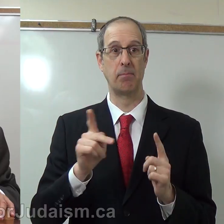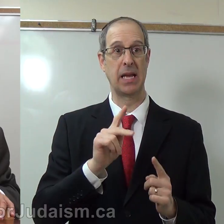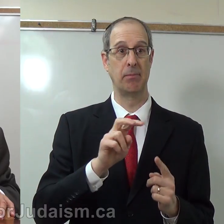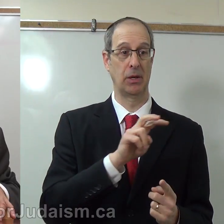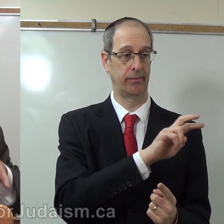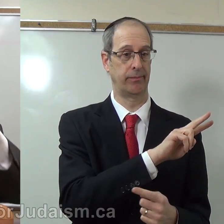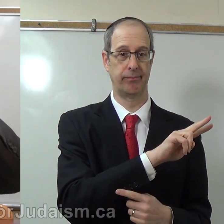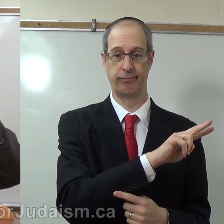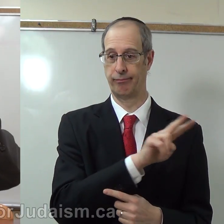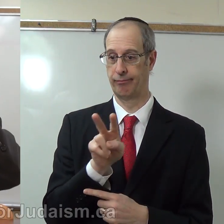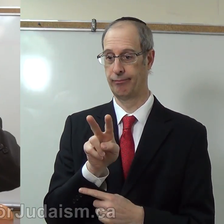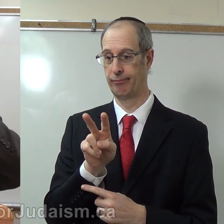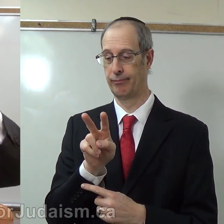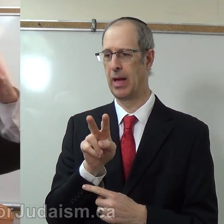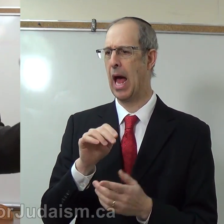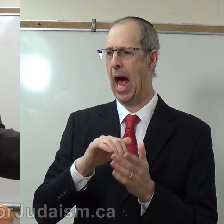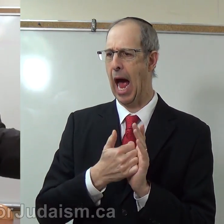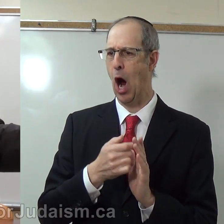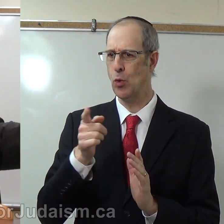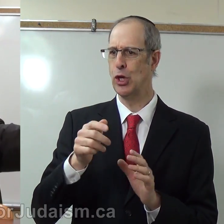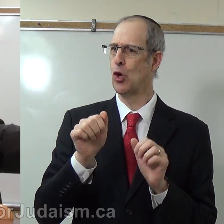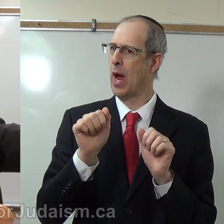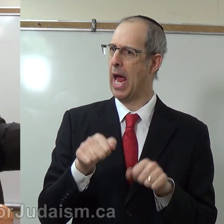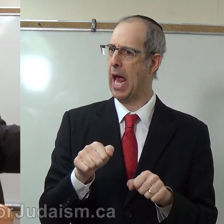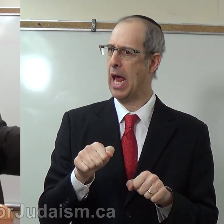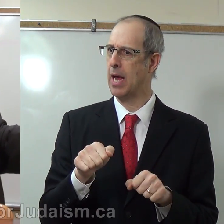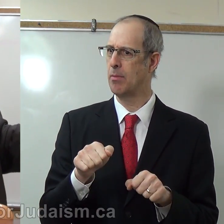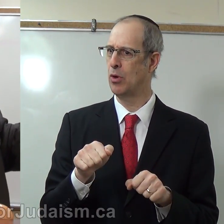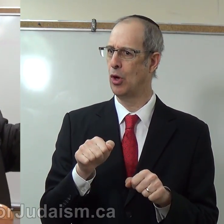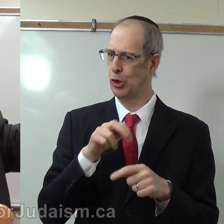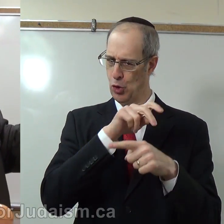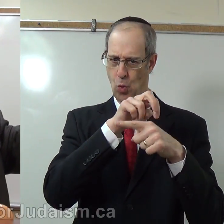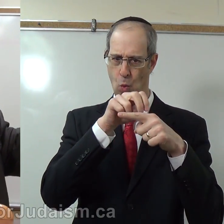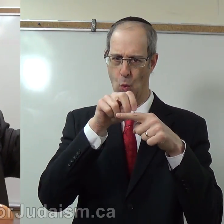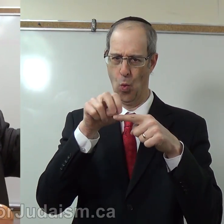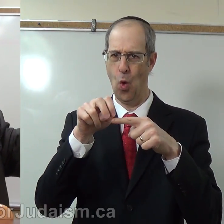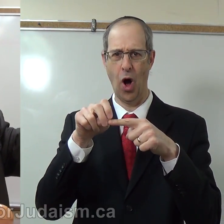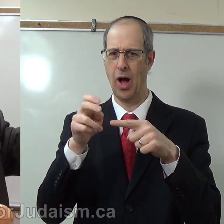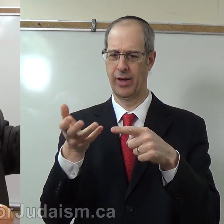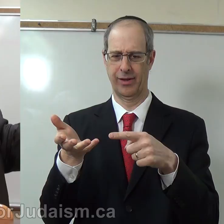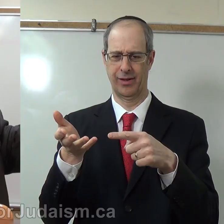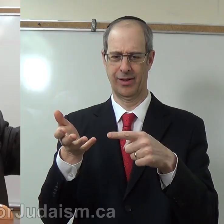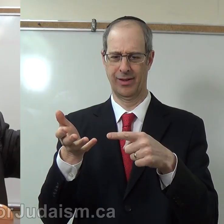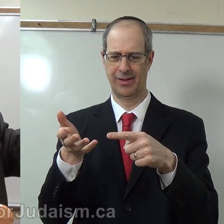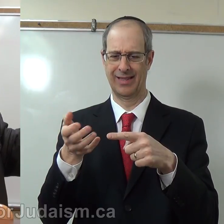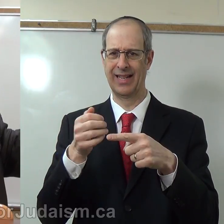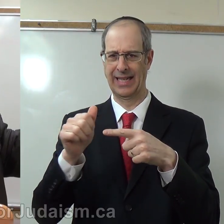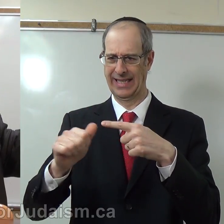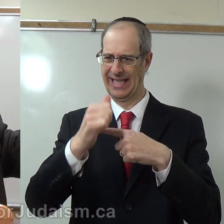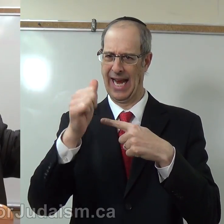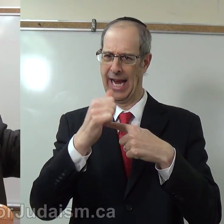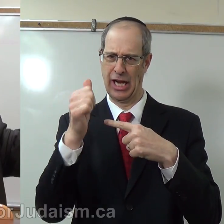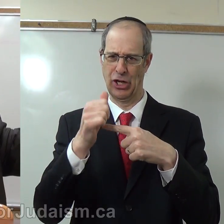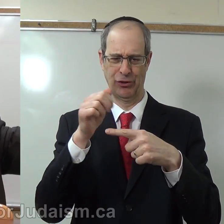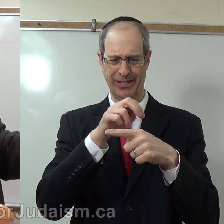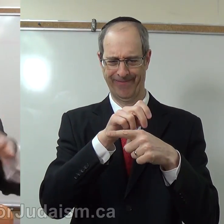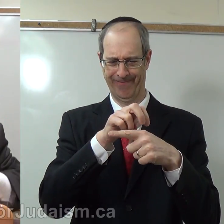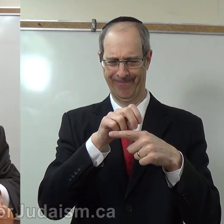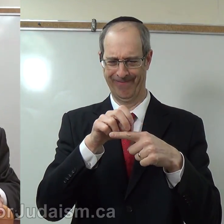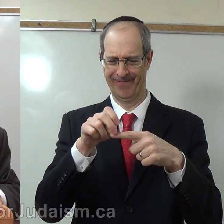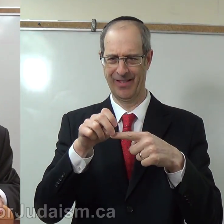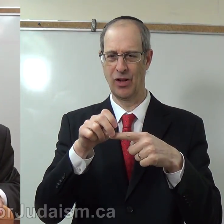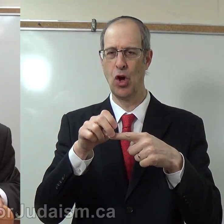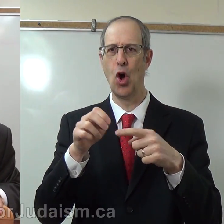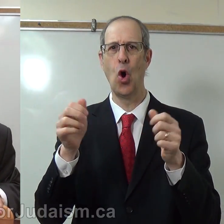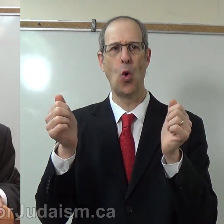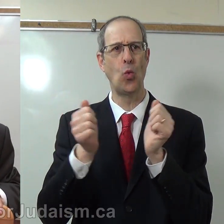and said, how were you able to walk across this wire, this dangerous wire, with